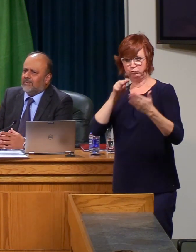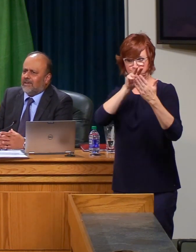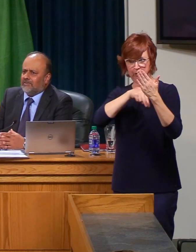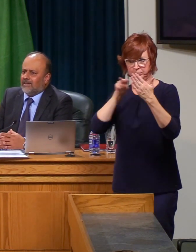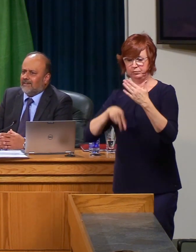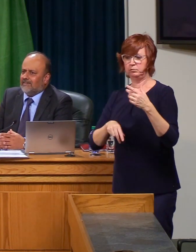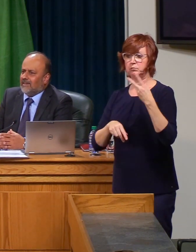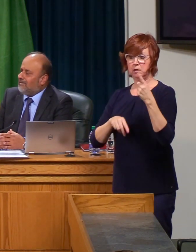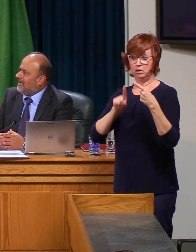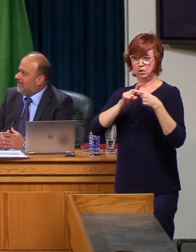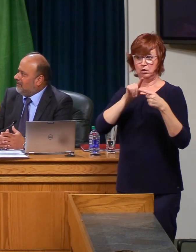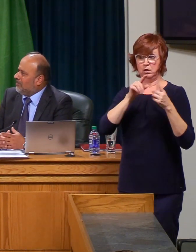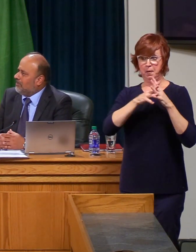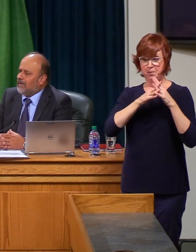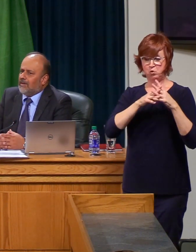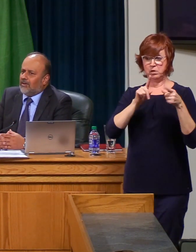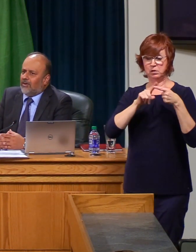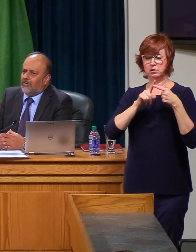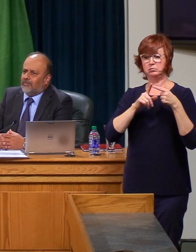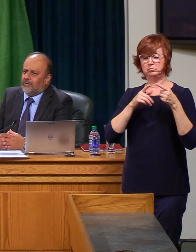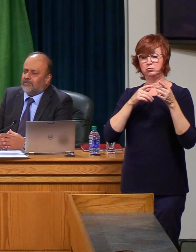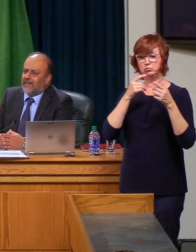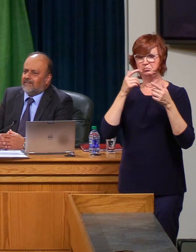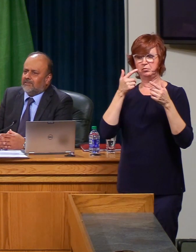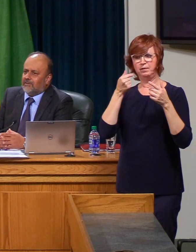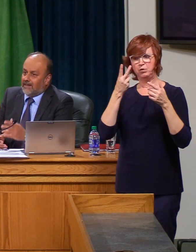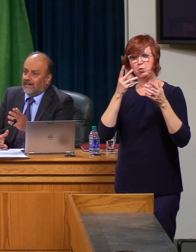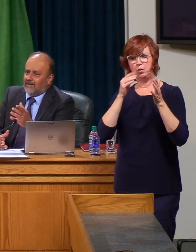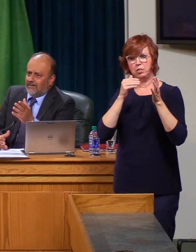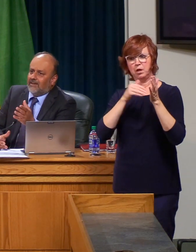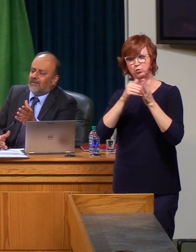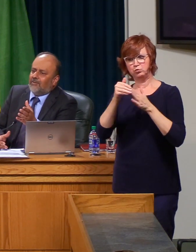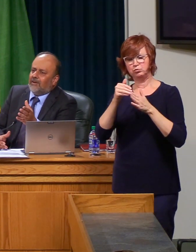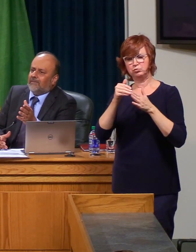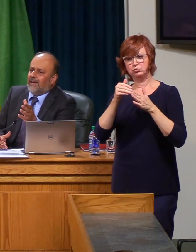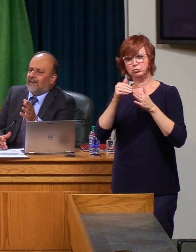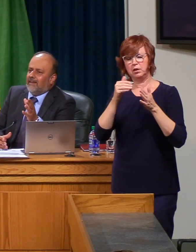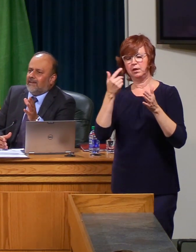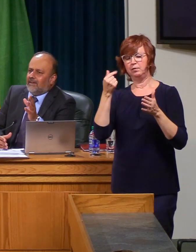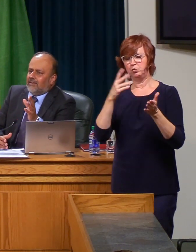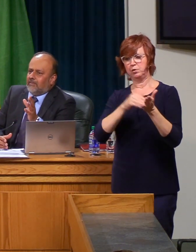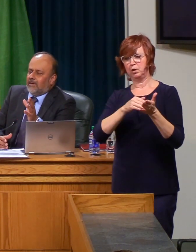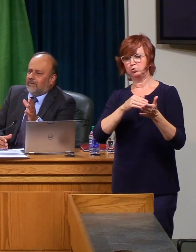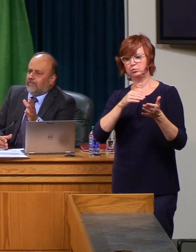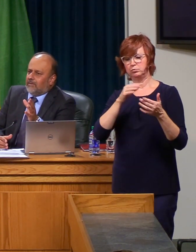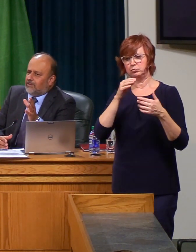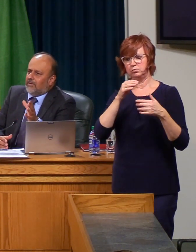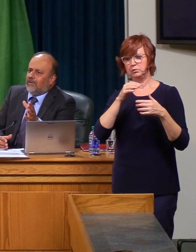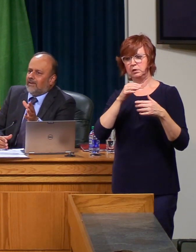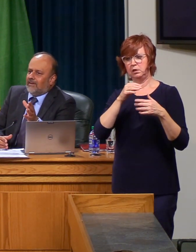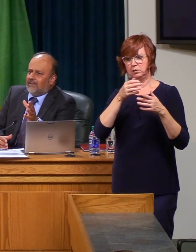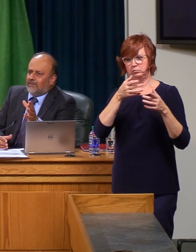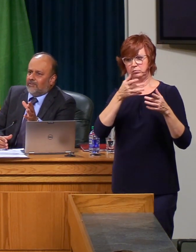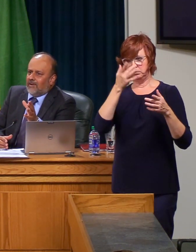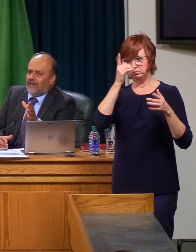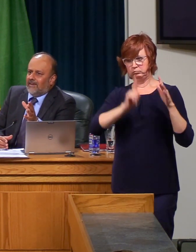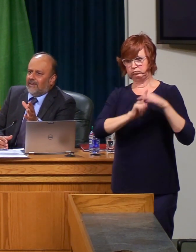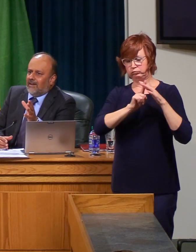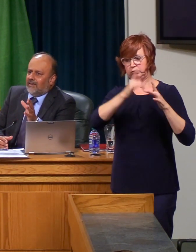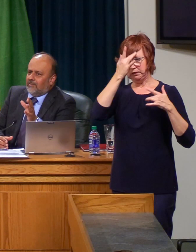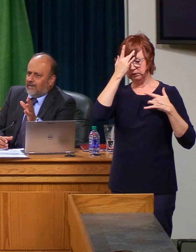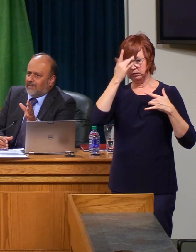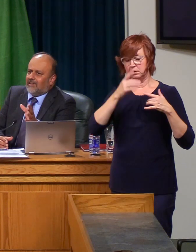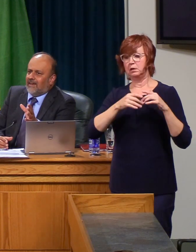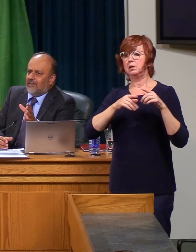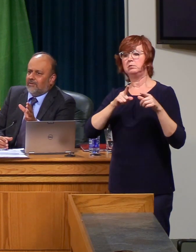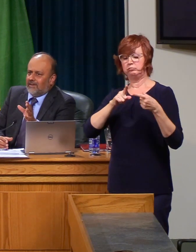had several thousand cases. They've done a review of those cases. So they did confirm that children under the age of 20